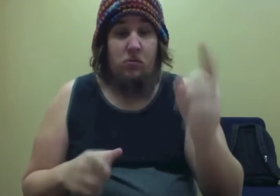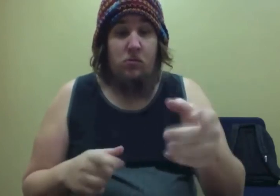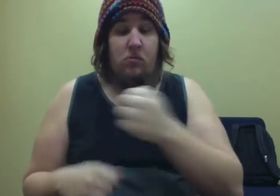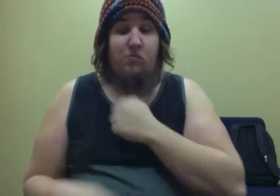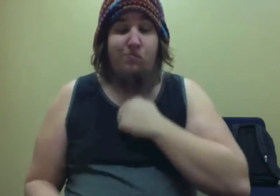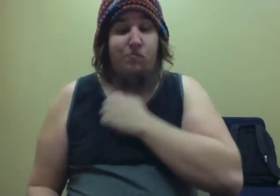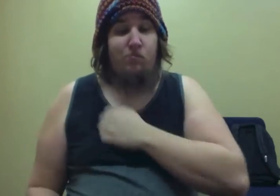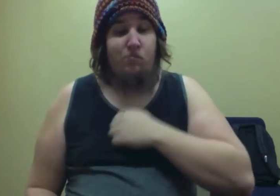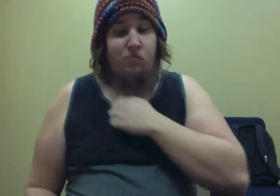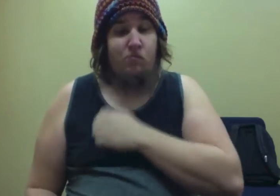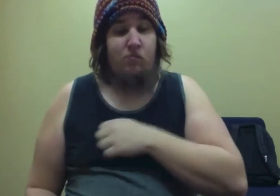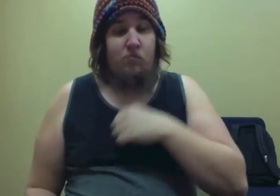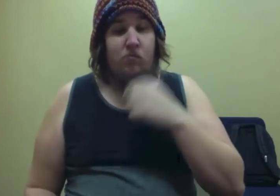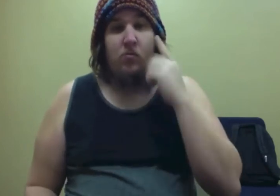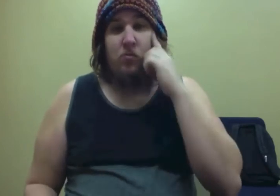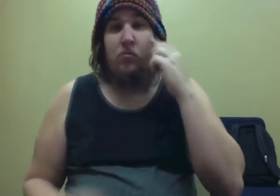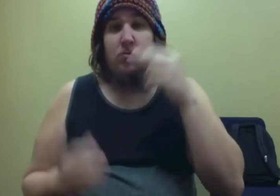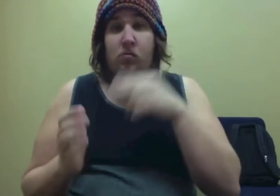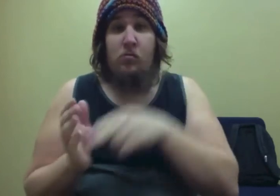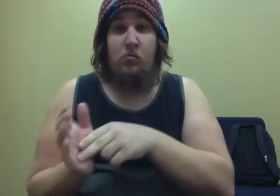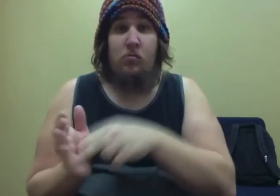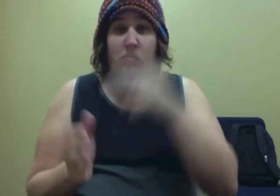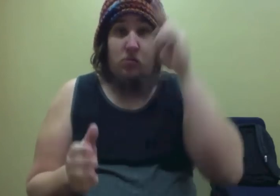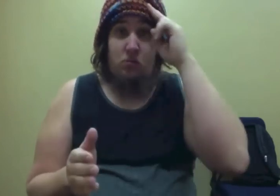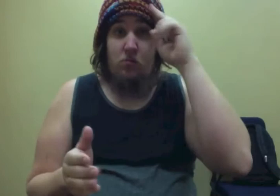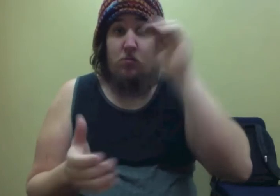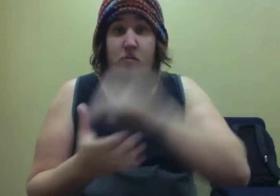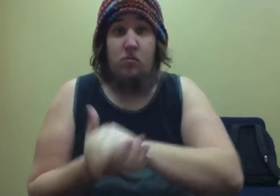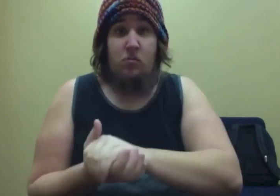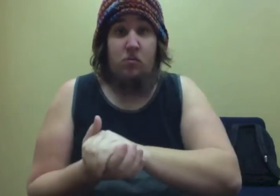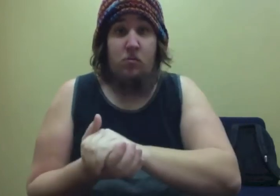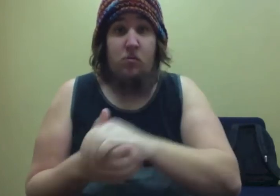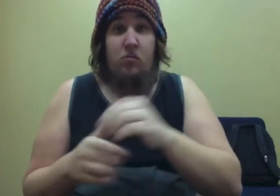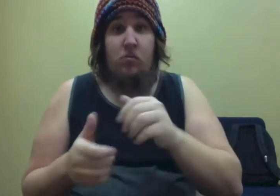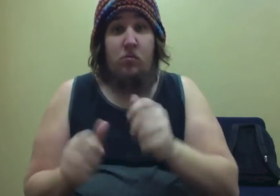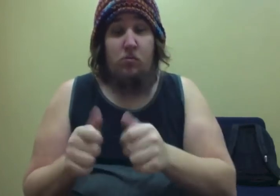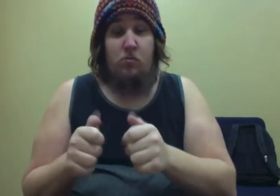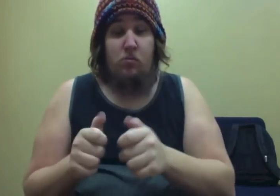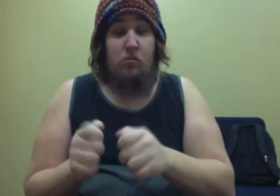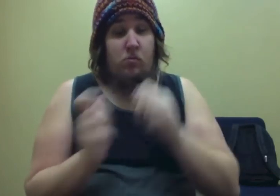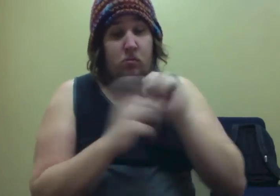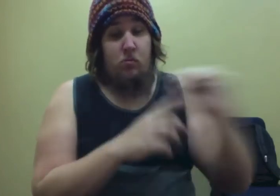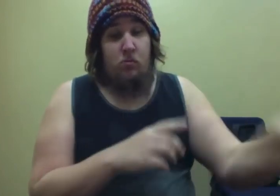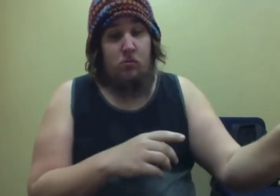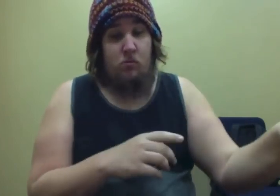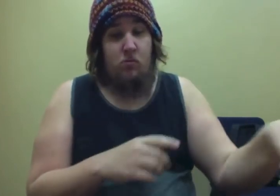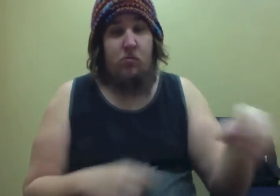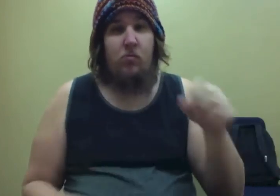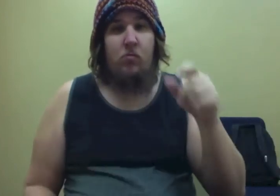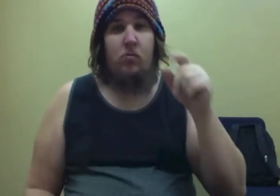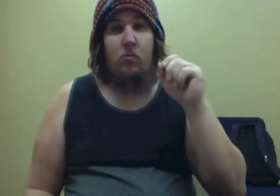Sincere apology, when you mean it, I'll believe it. If you text it, I'll delete it. Let's be